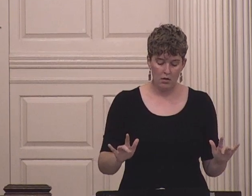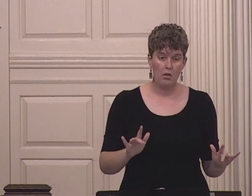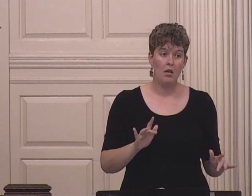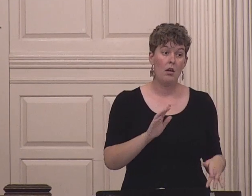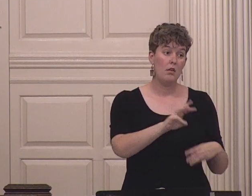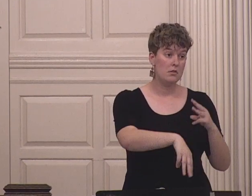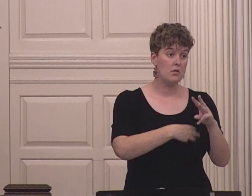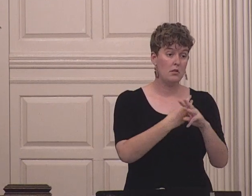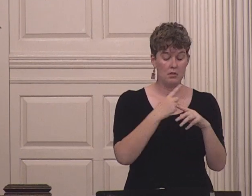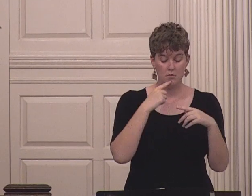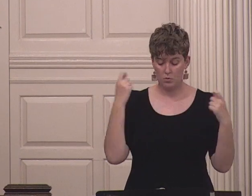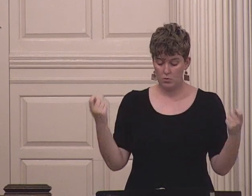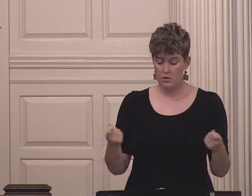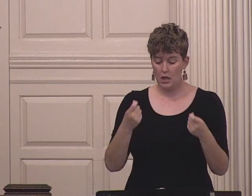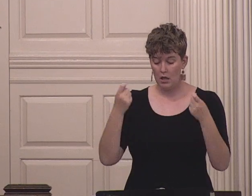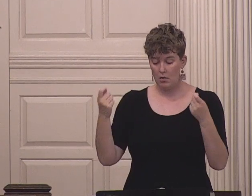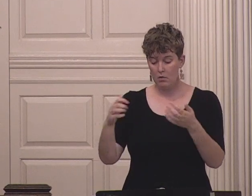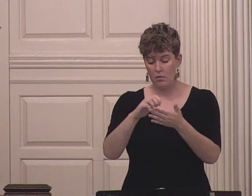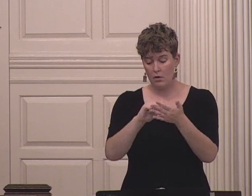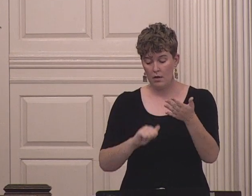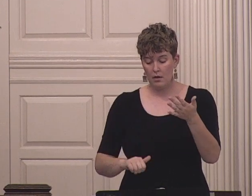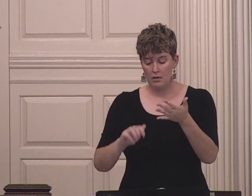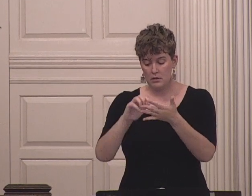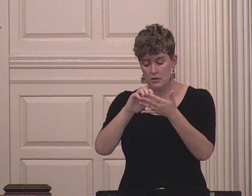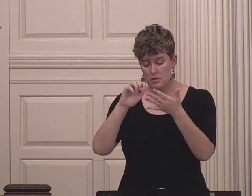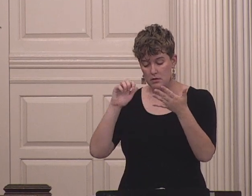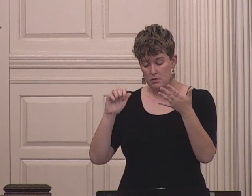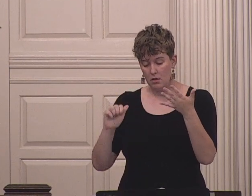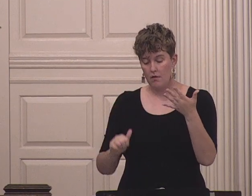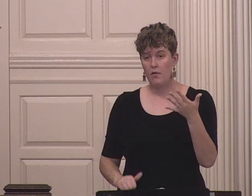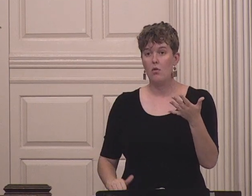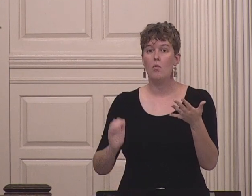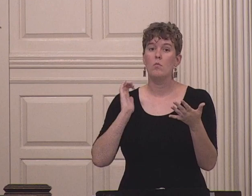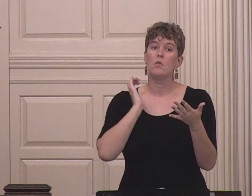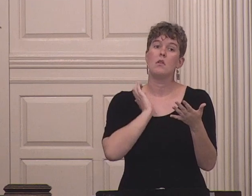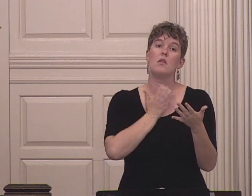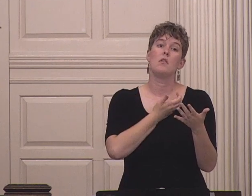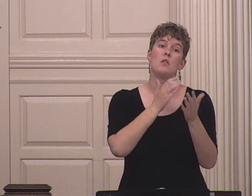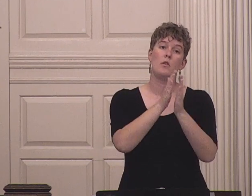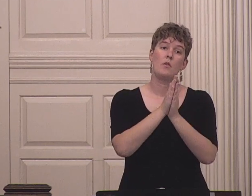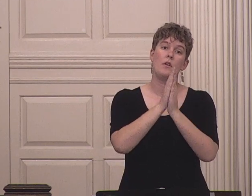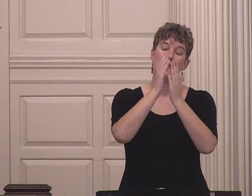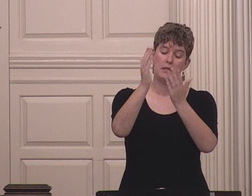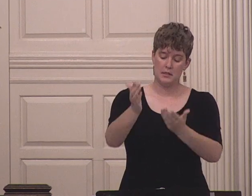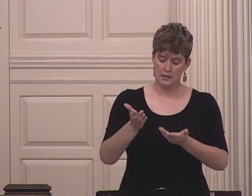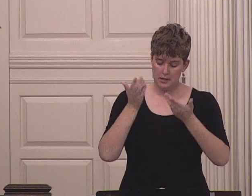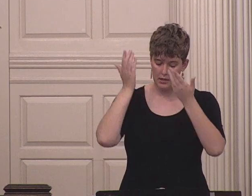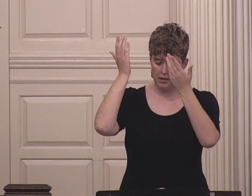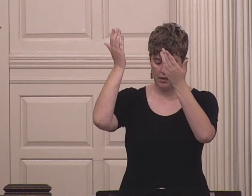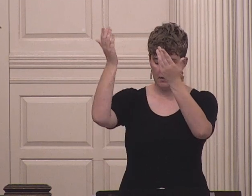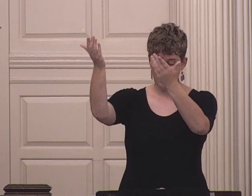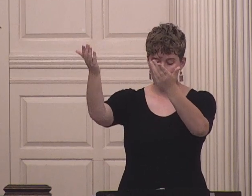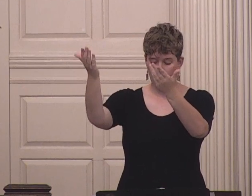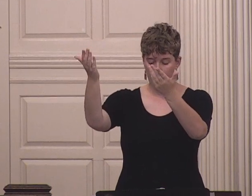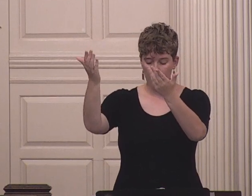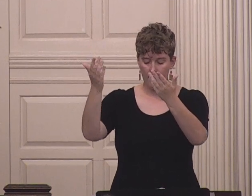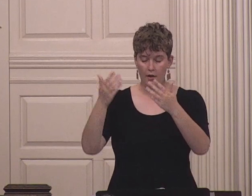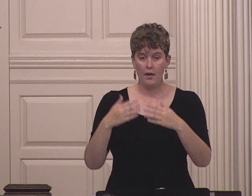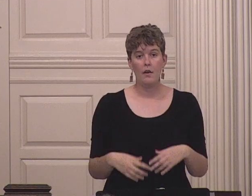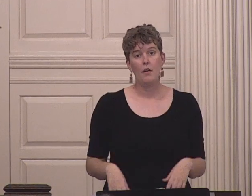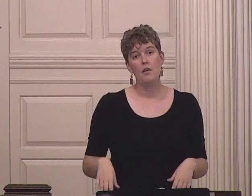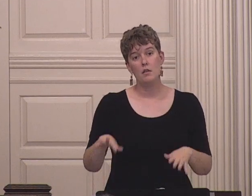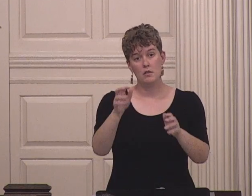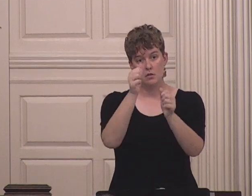on us. You take away the sins of the world, receive our